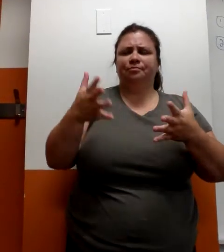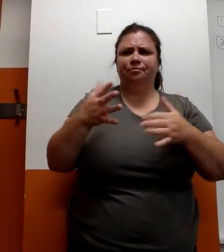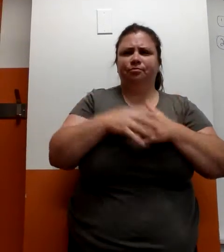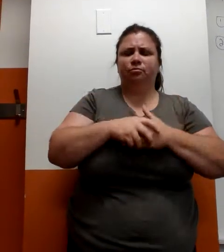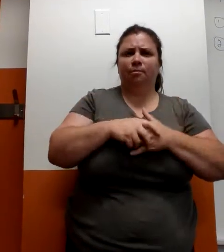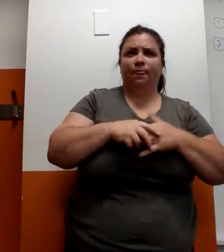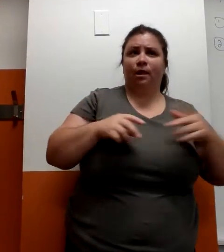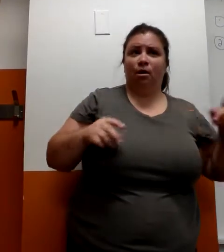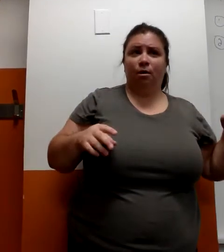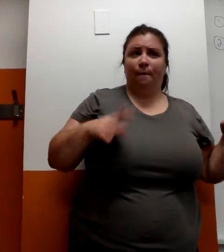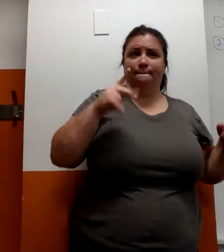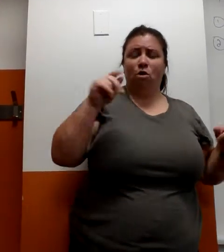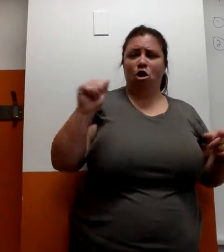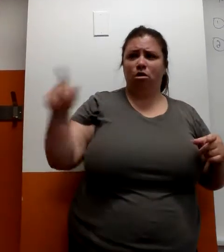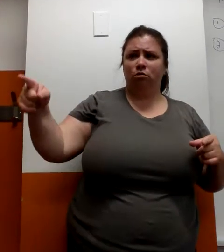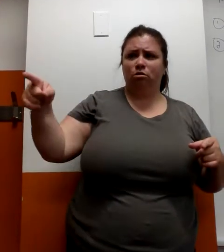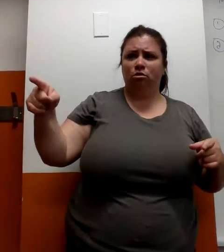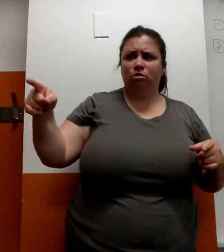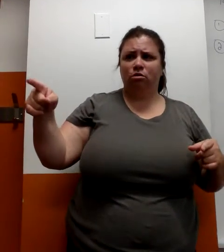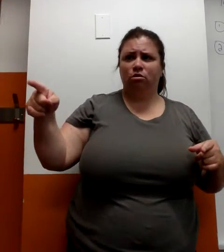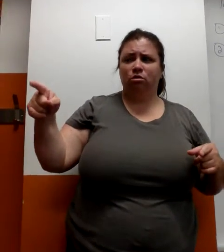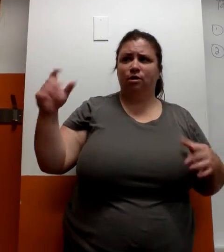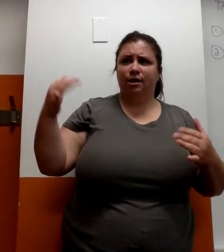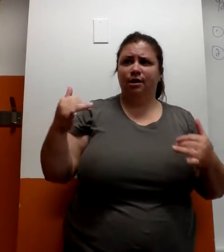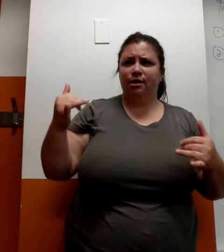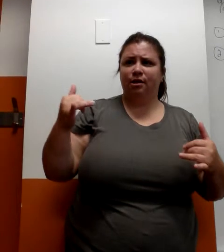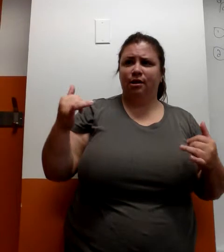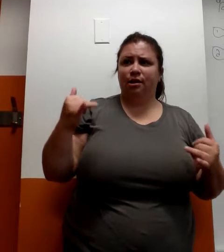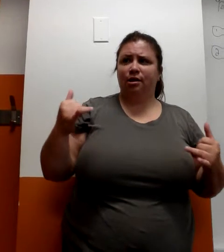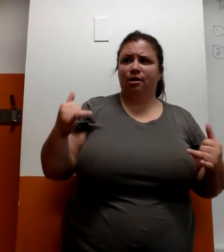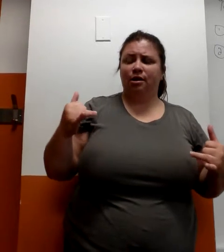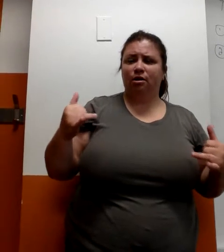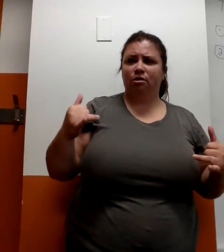So that nowadays problems are more